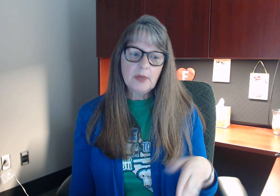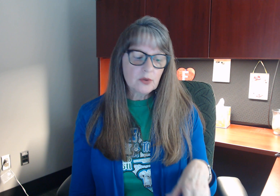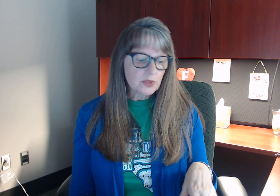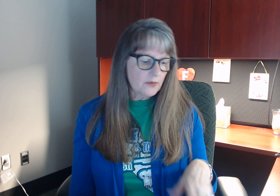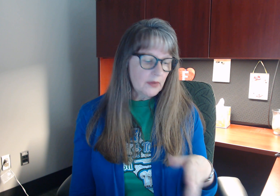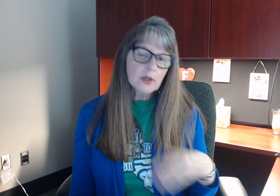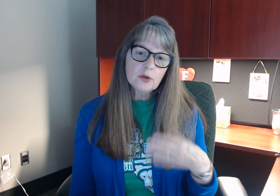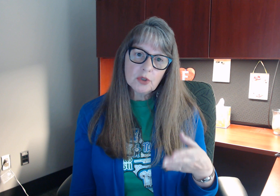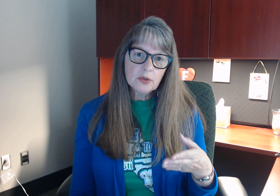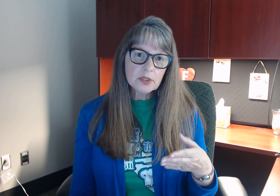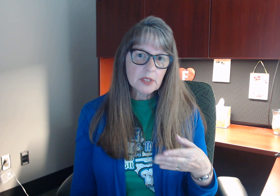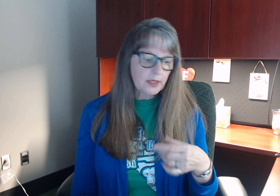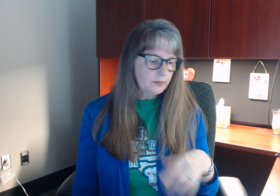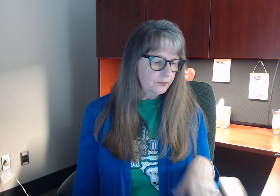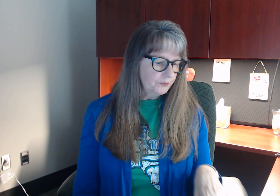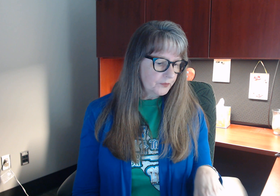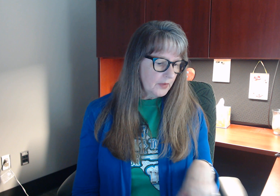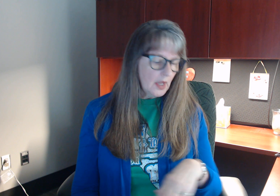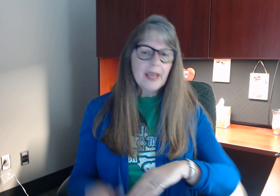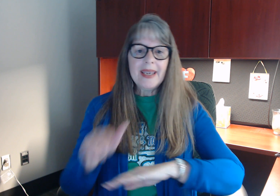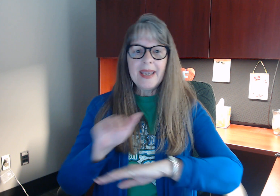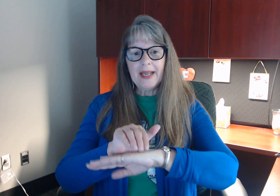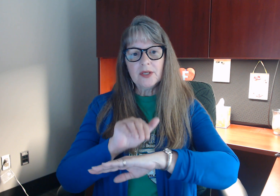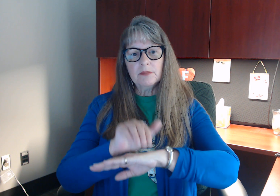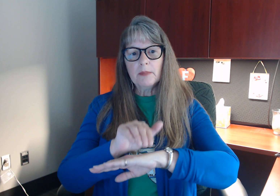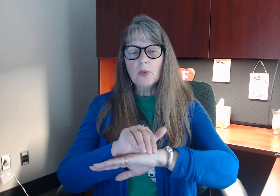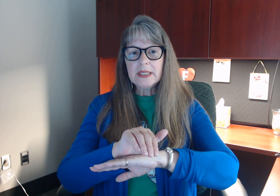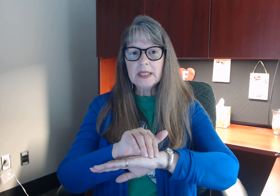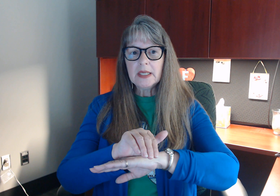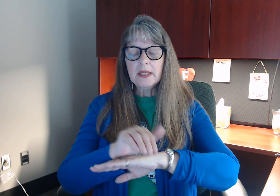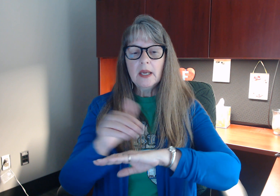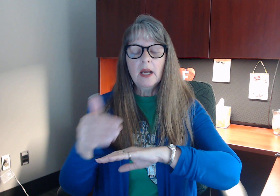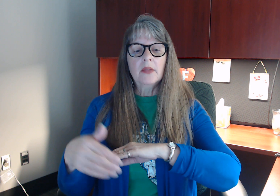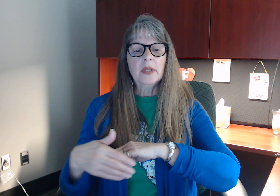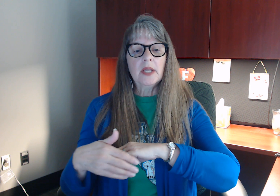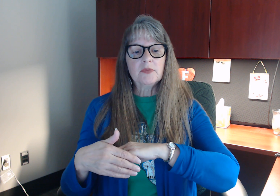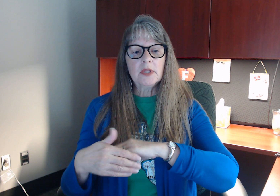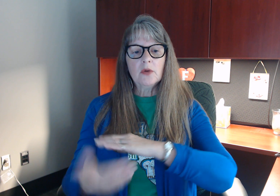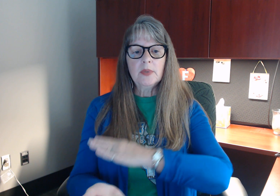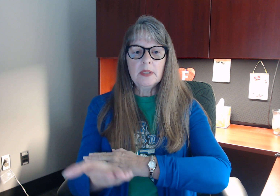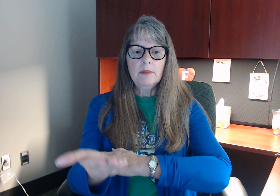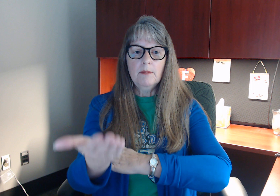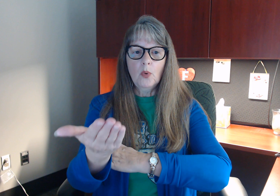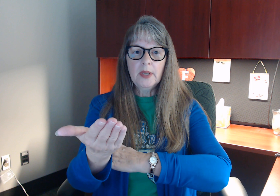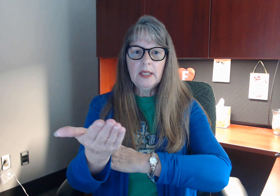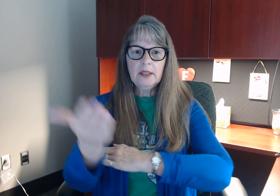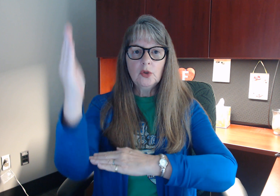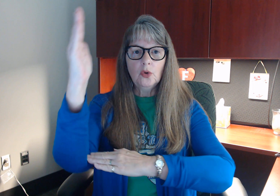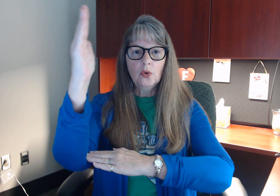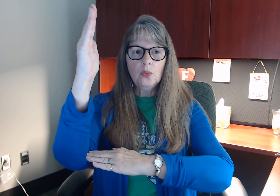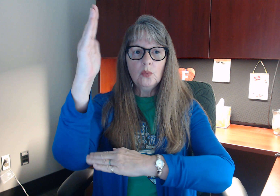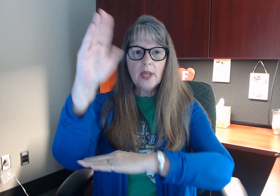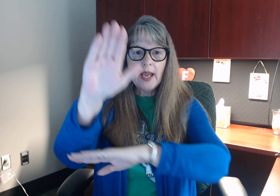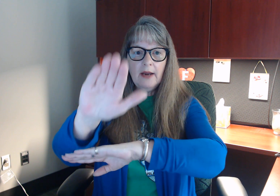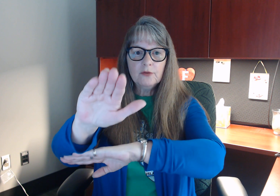yourself, and then they'll show you the sign. Night. Remember we did the last video, we did morning, noon,